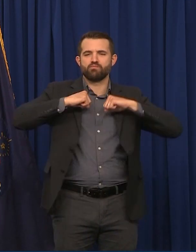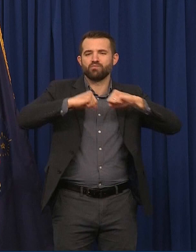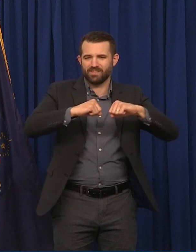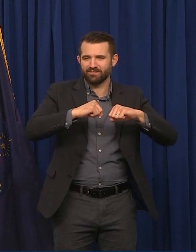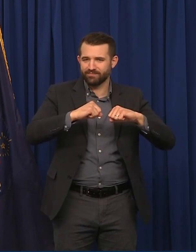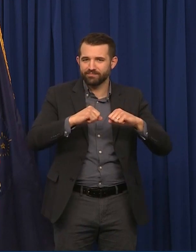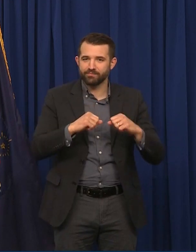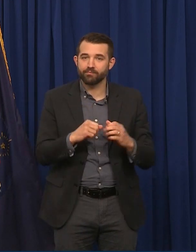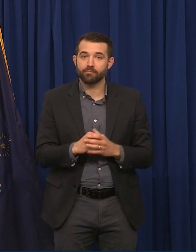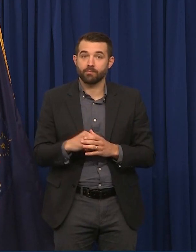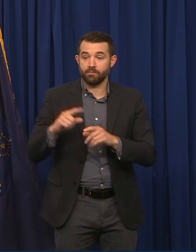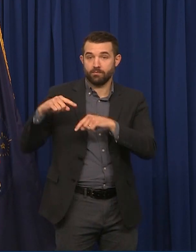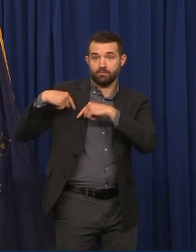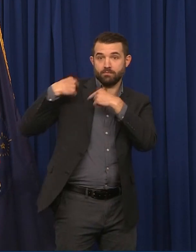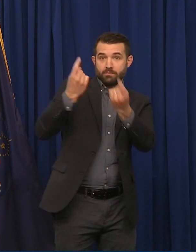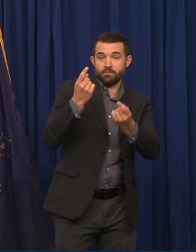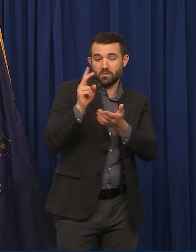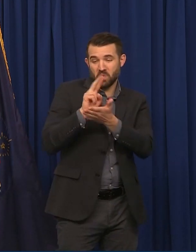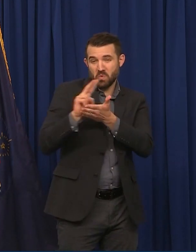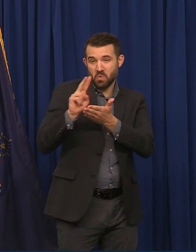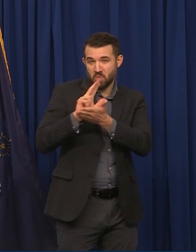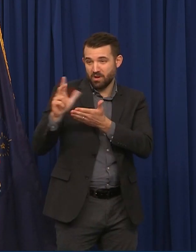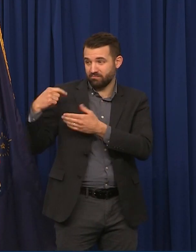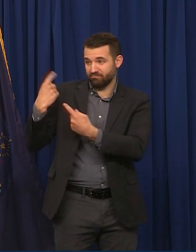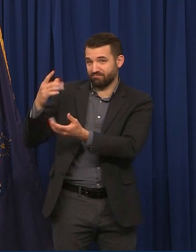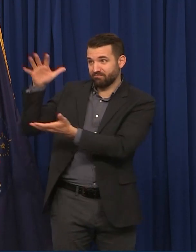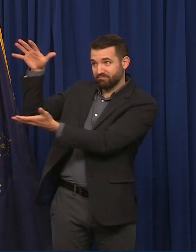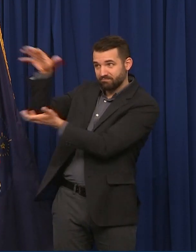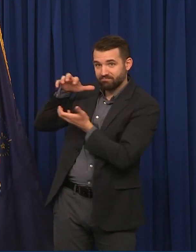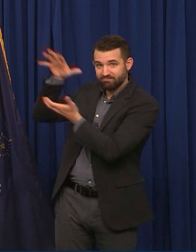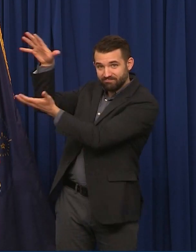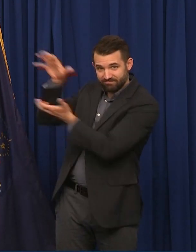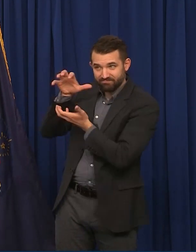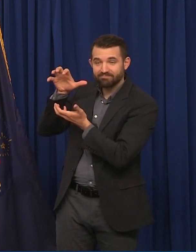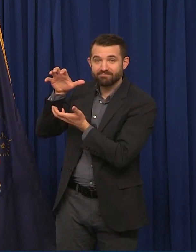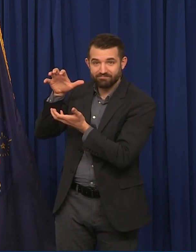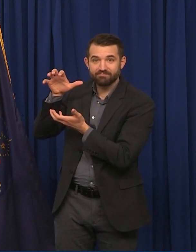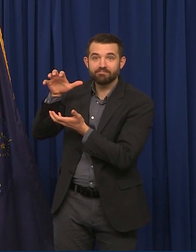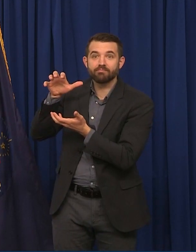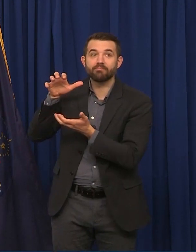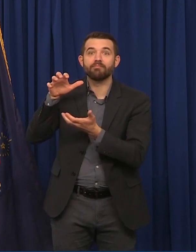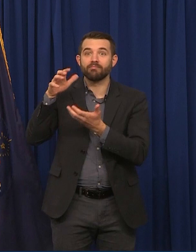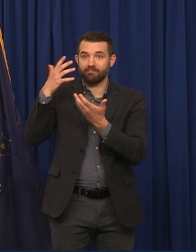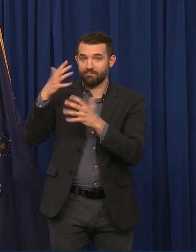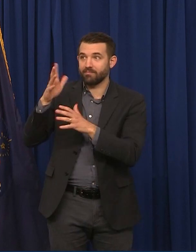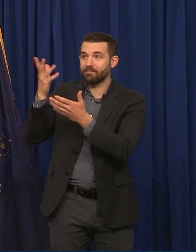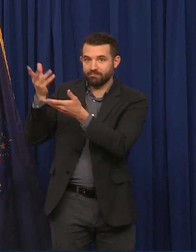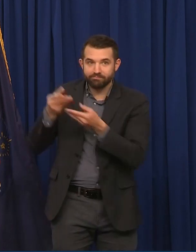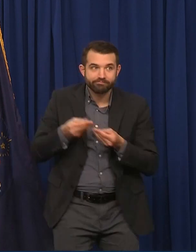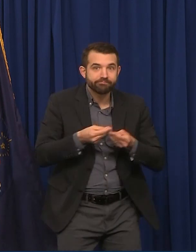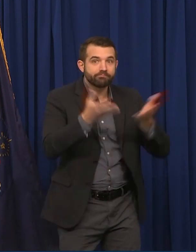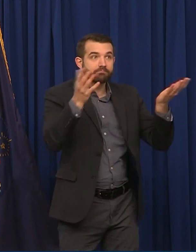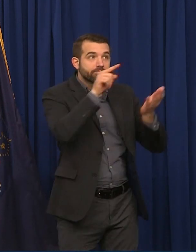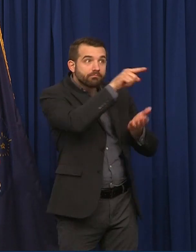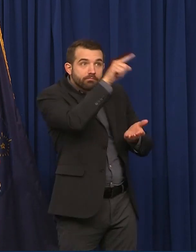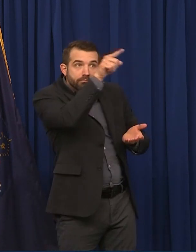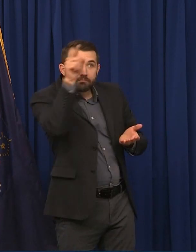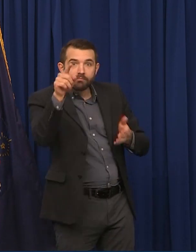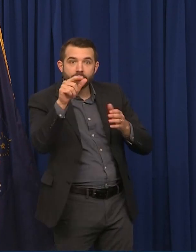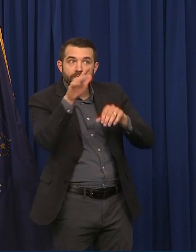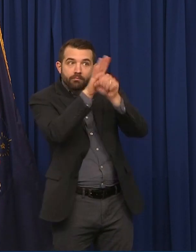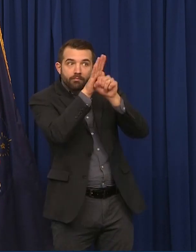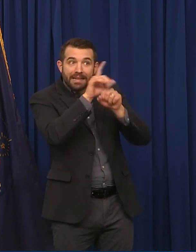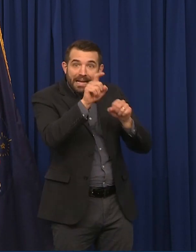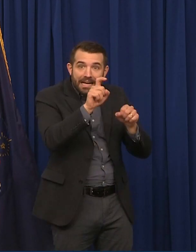shipping out supplies of PPE to frontline healthcare workers across the state. As we're